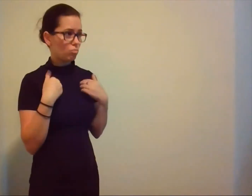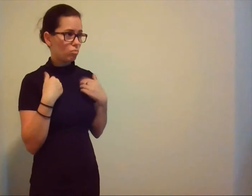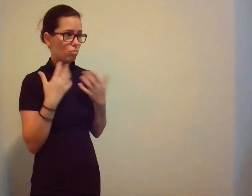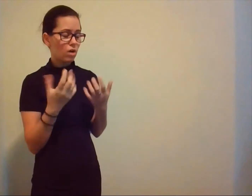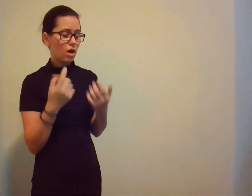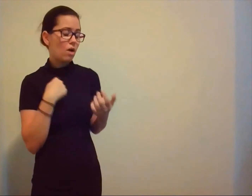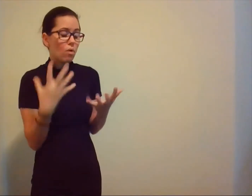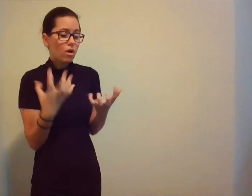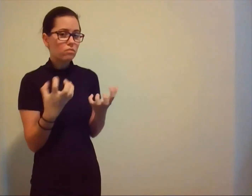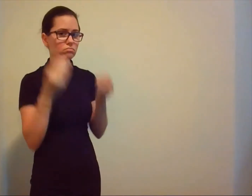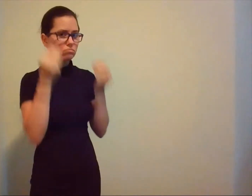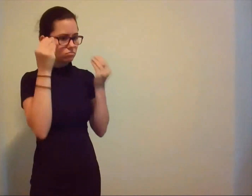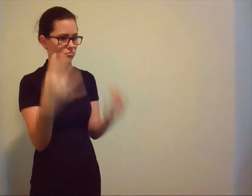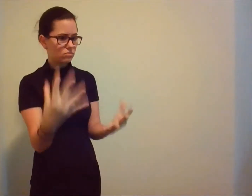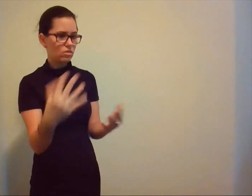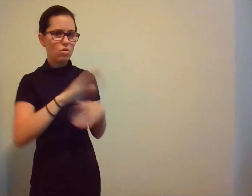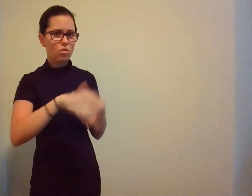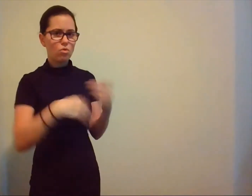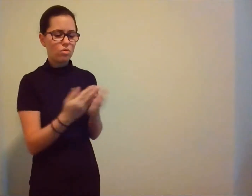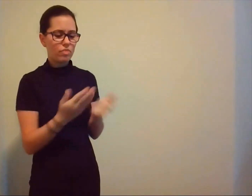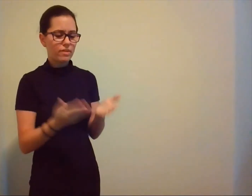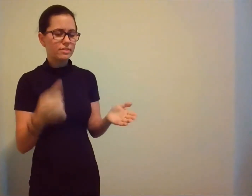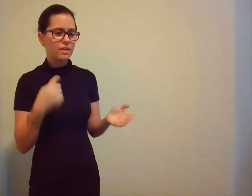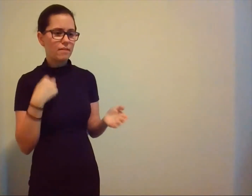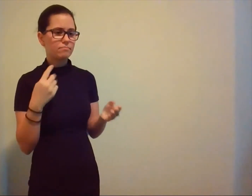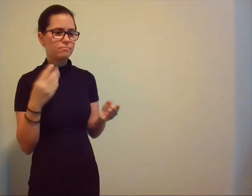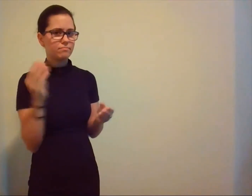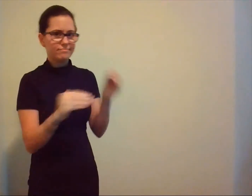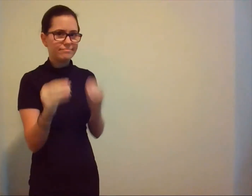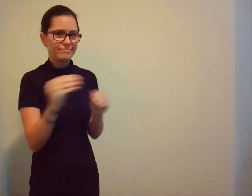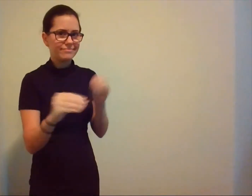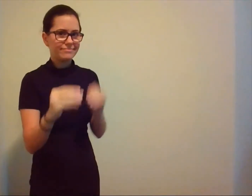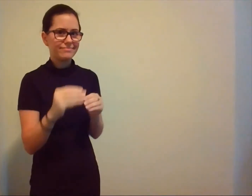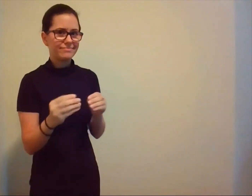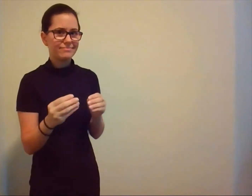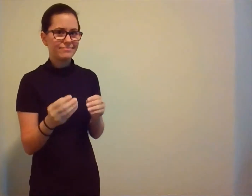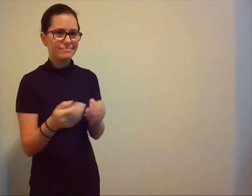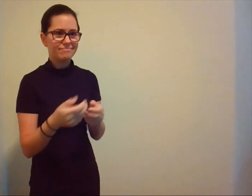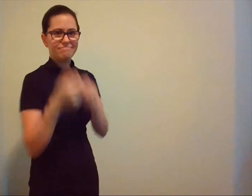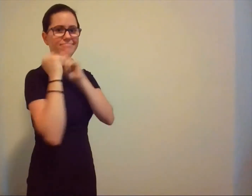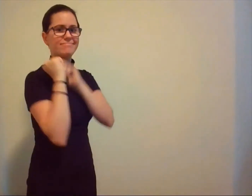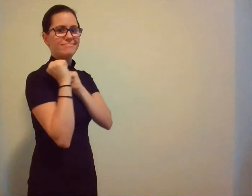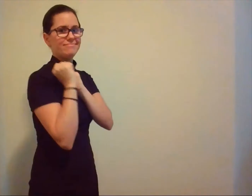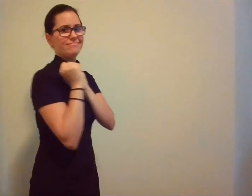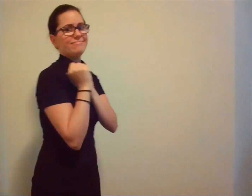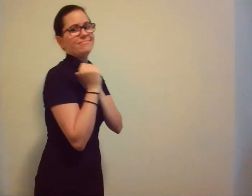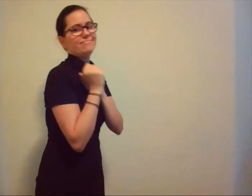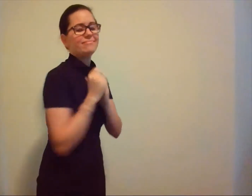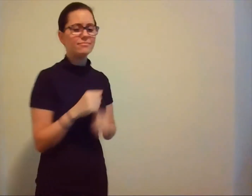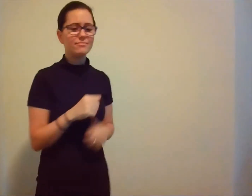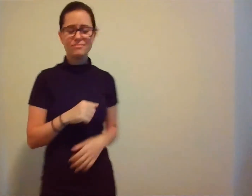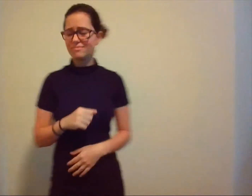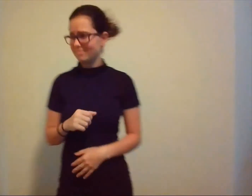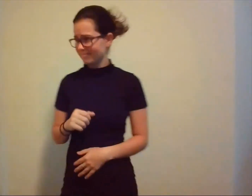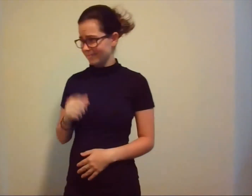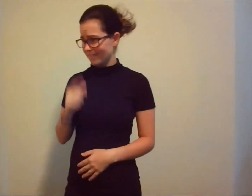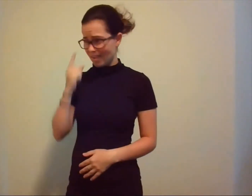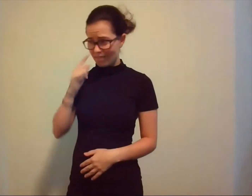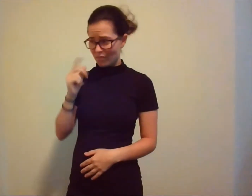trip, because I don't know if you know, but I'm a little peculiar about the things that I like to have. Yep. In order to make